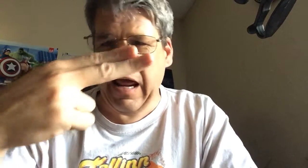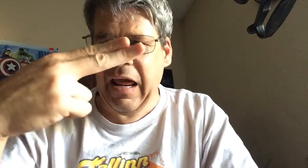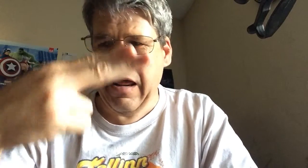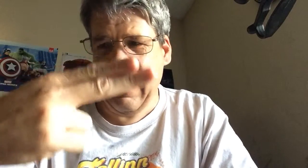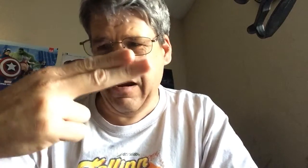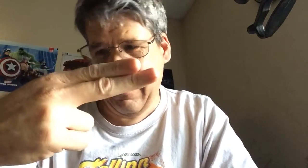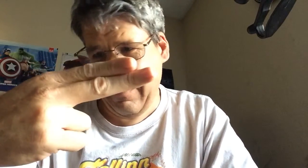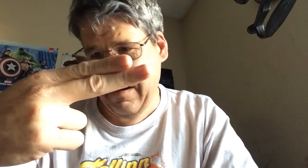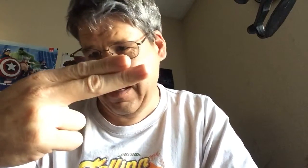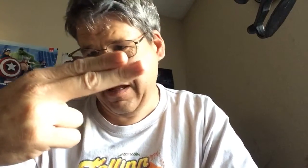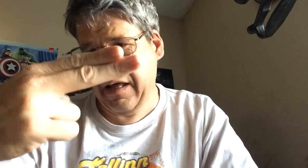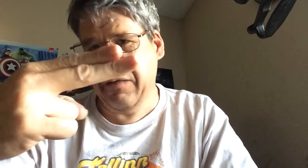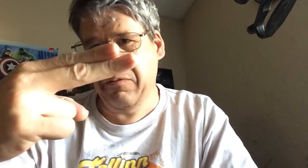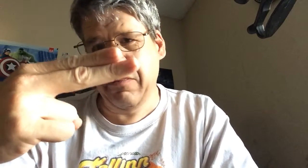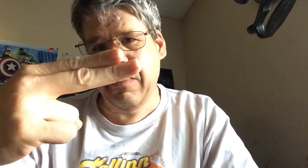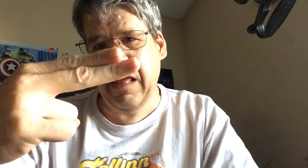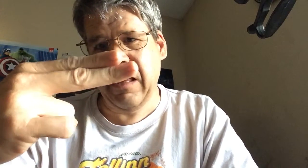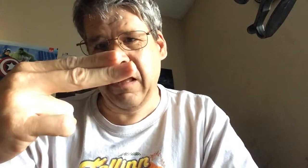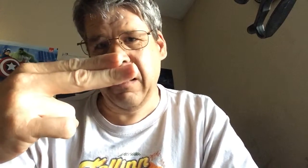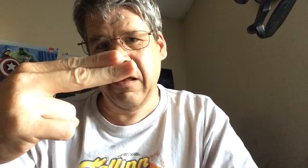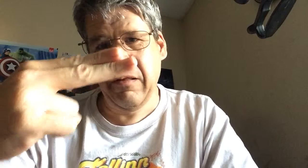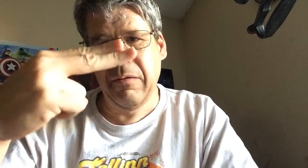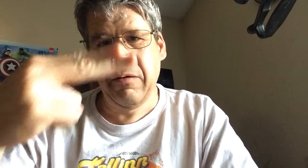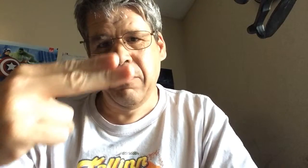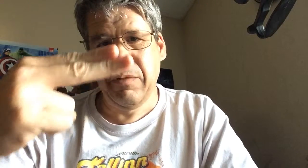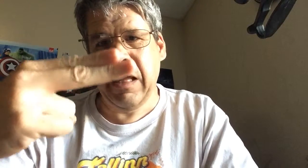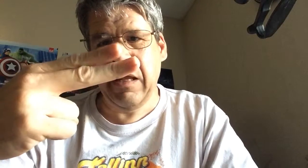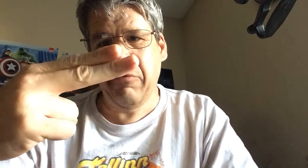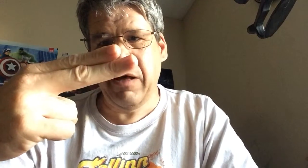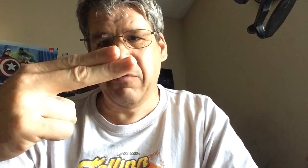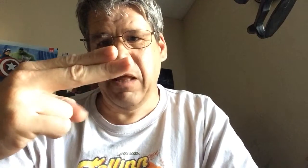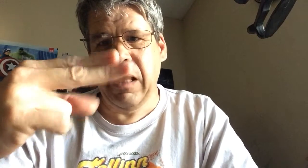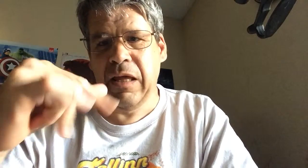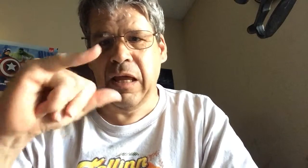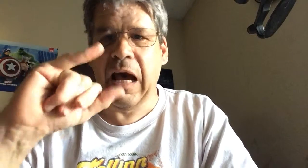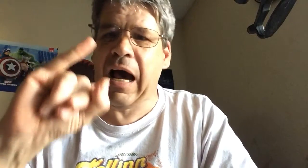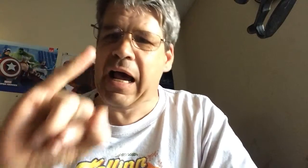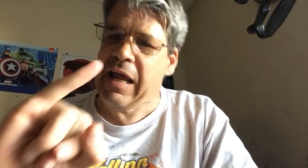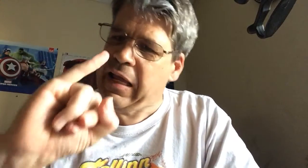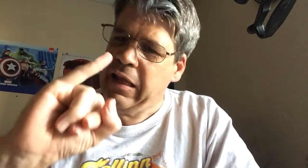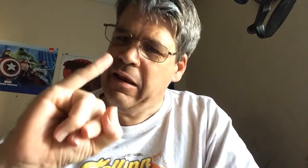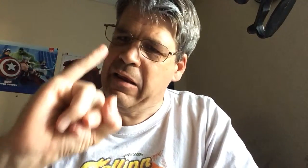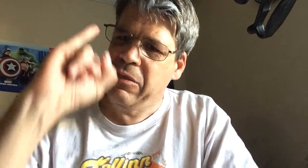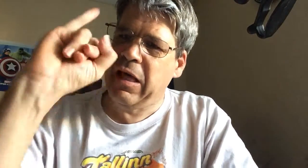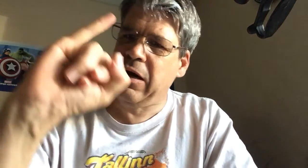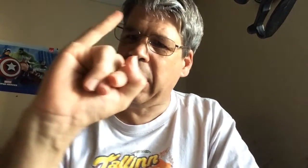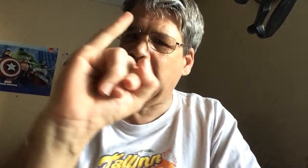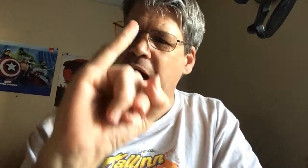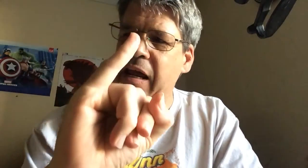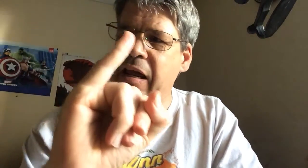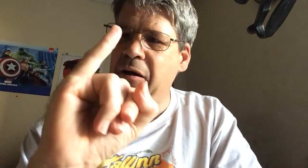okay? And the next one is I. The I.